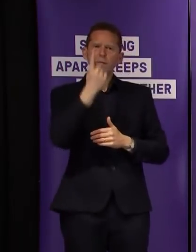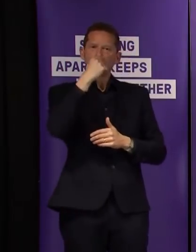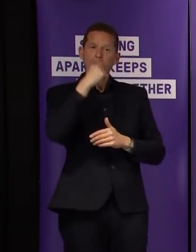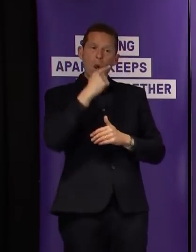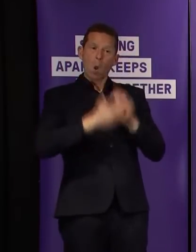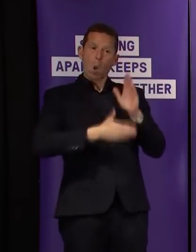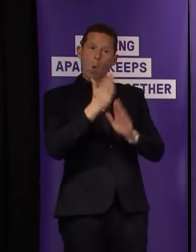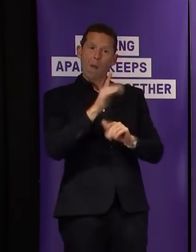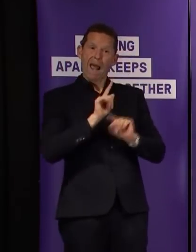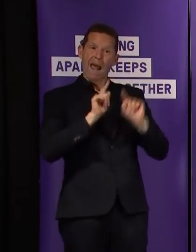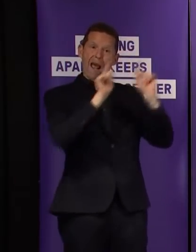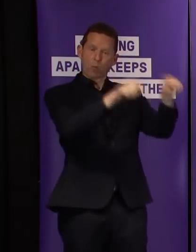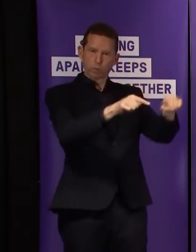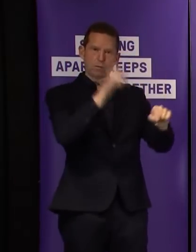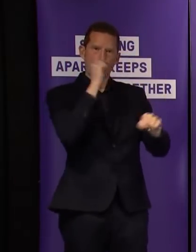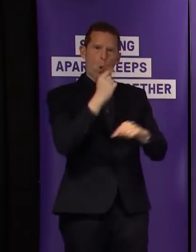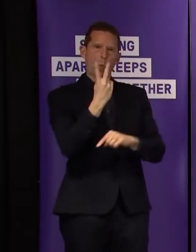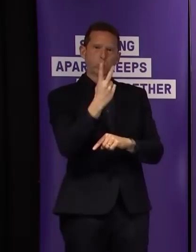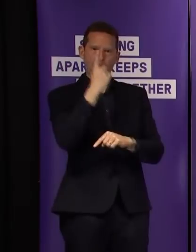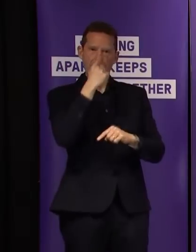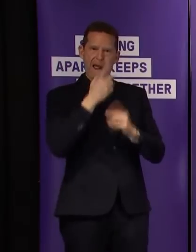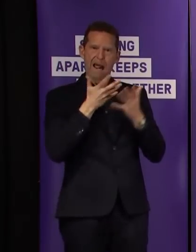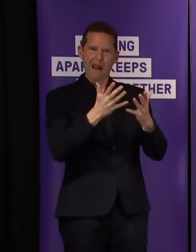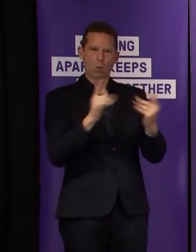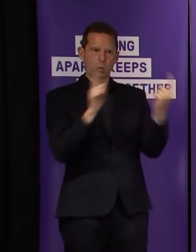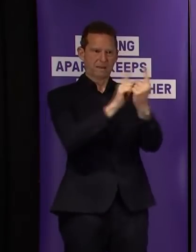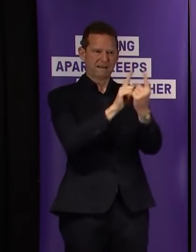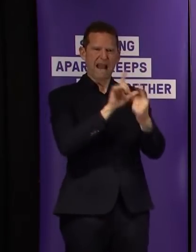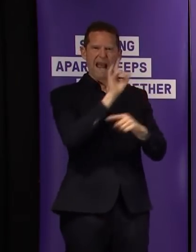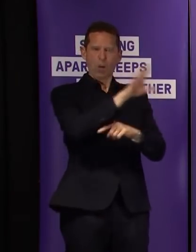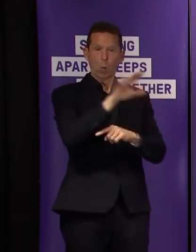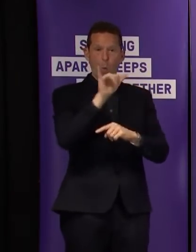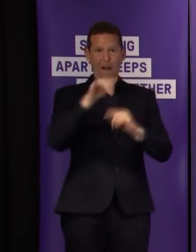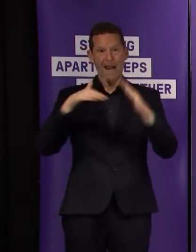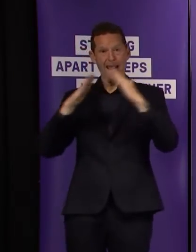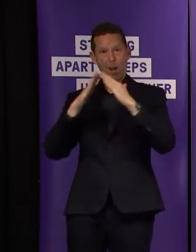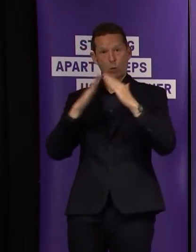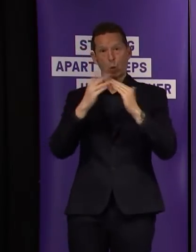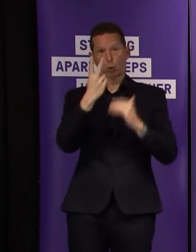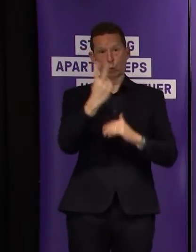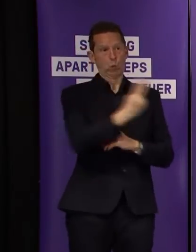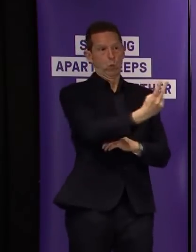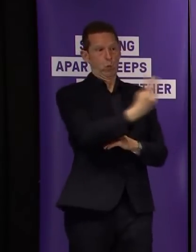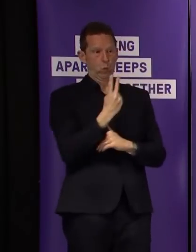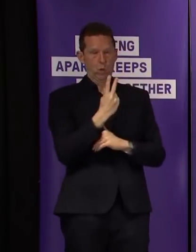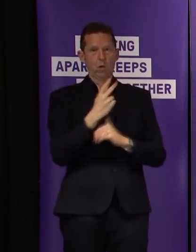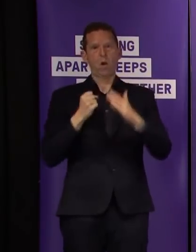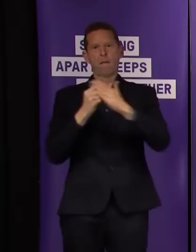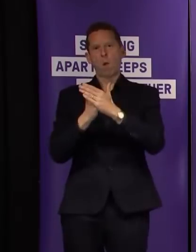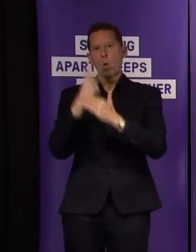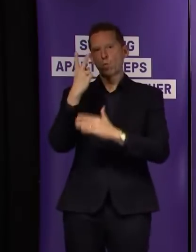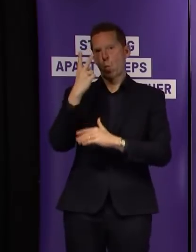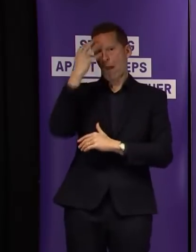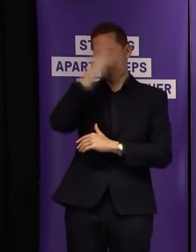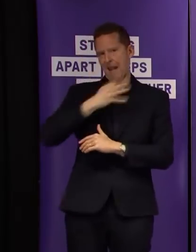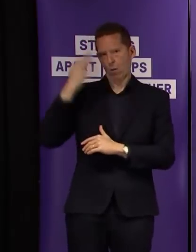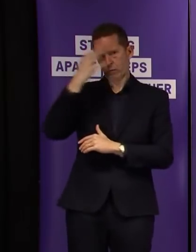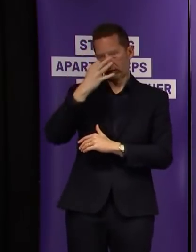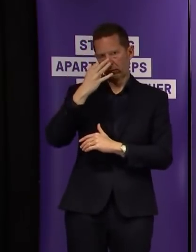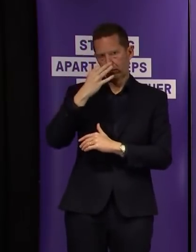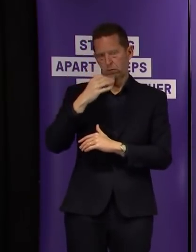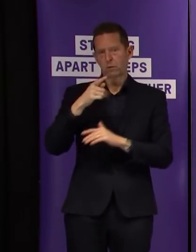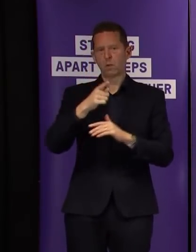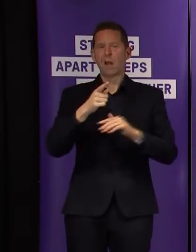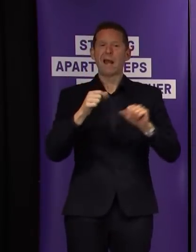of 2 people will be allowed, or a household, for up to 2 hours, not the 1 hour of exercise. So